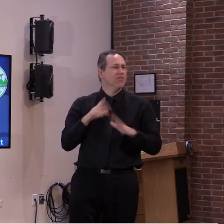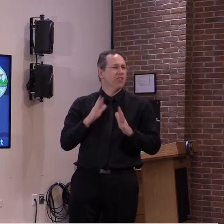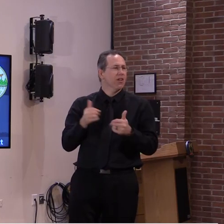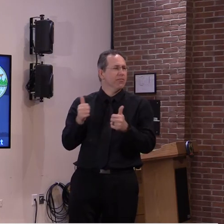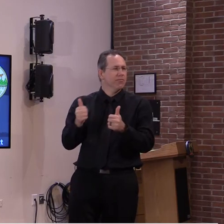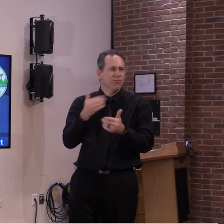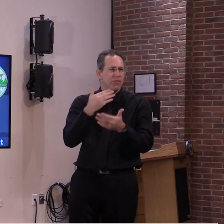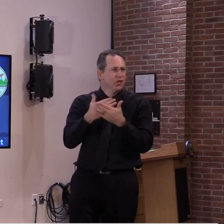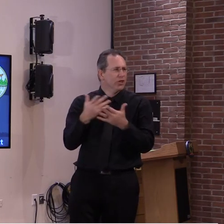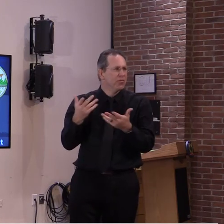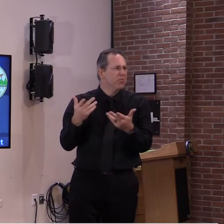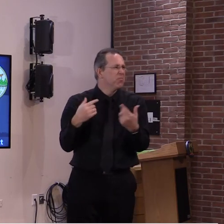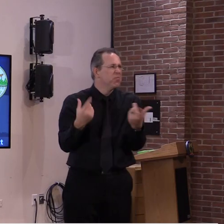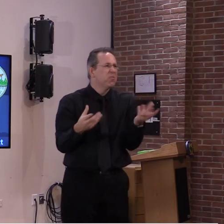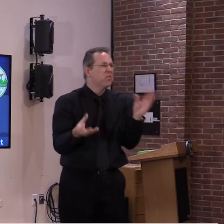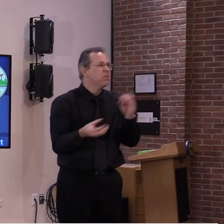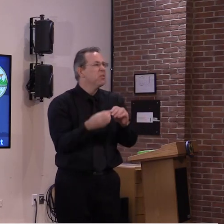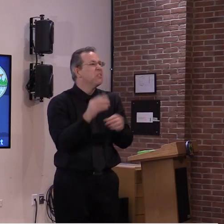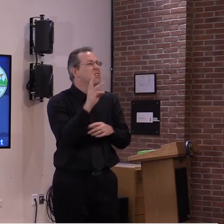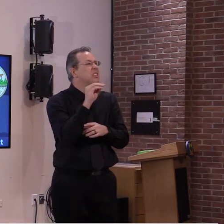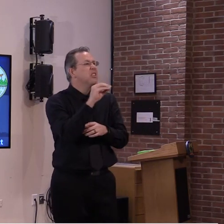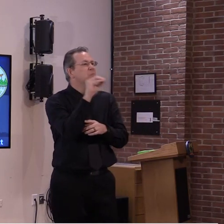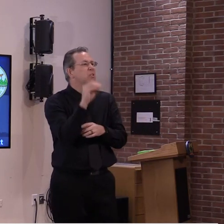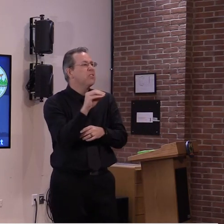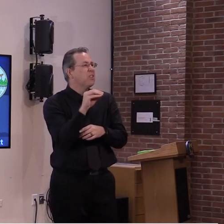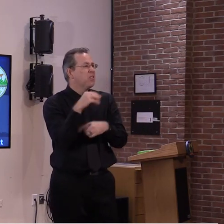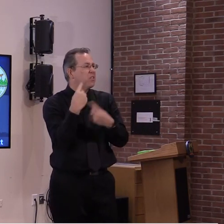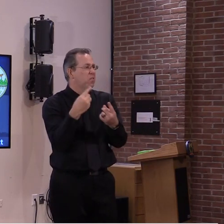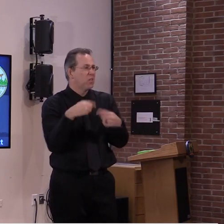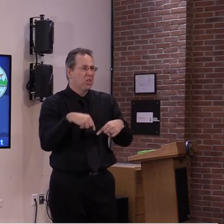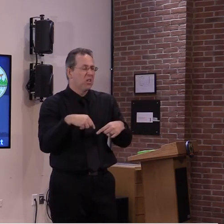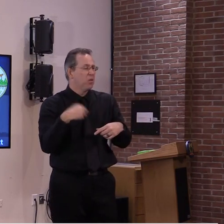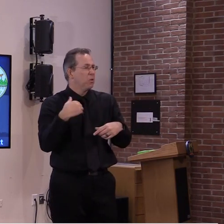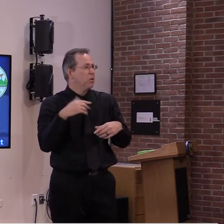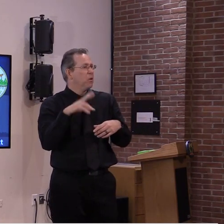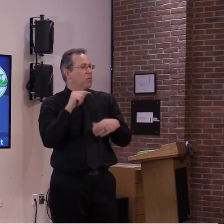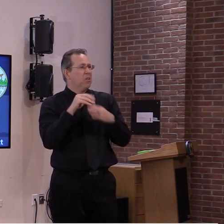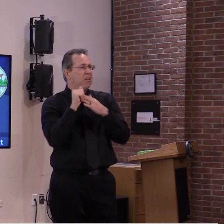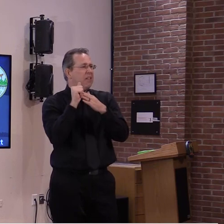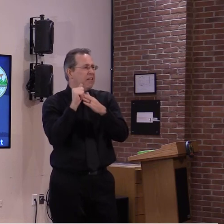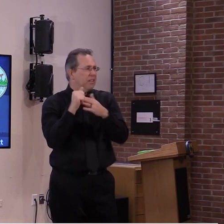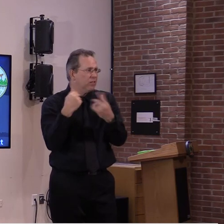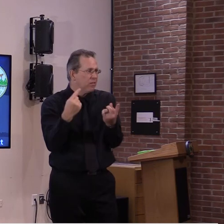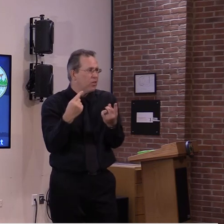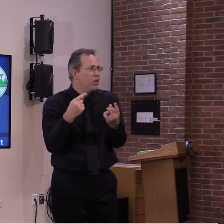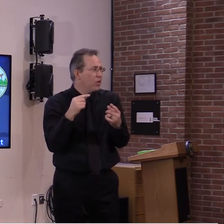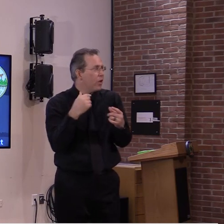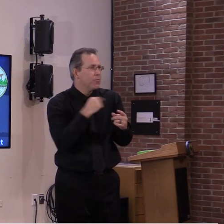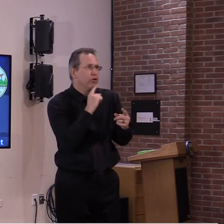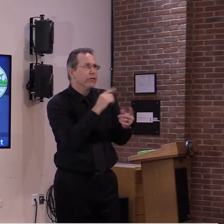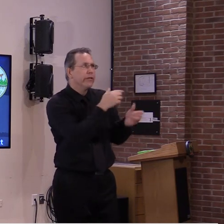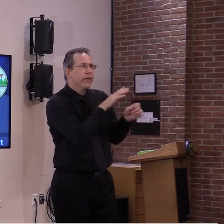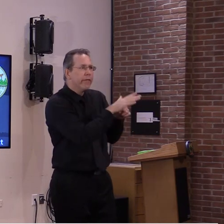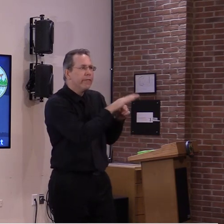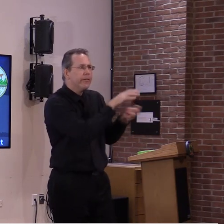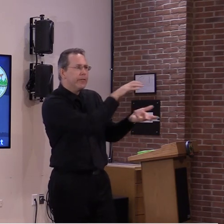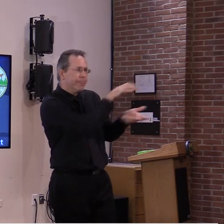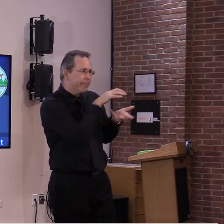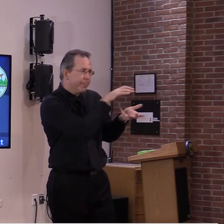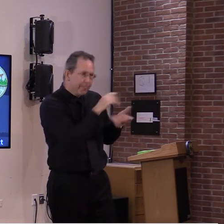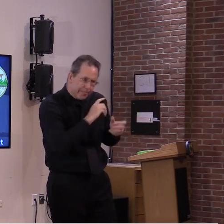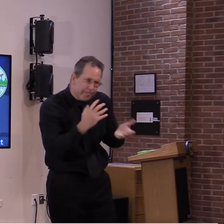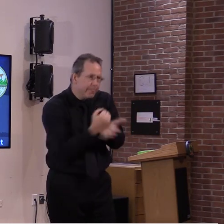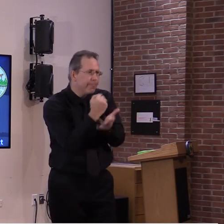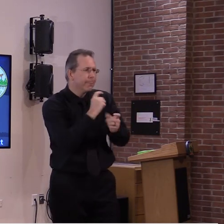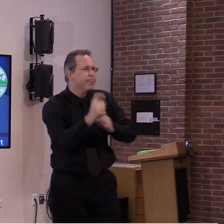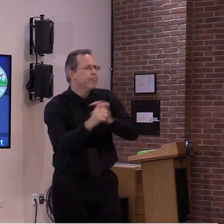said, we're one of the top in the nation in terms of making sure that we get vaccine into the arms of people. But with the uncertainty